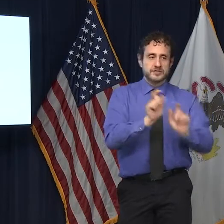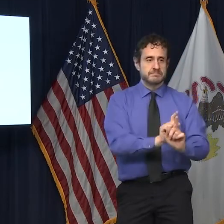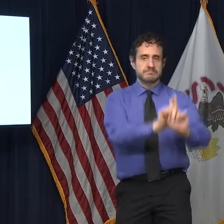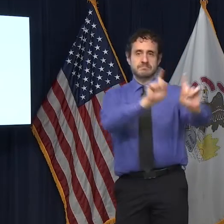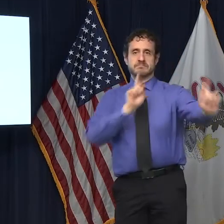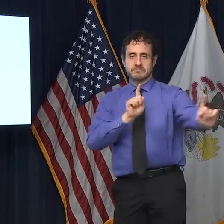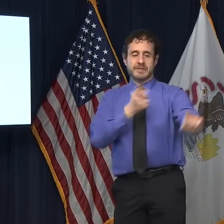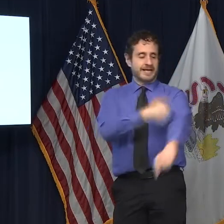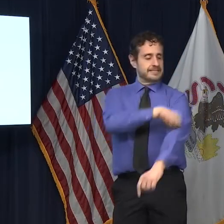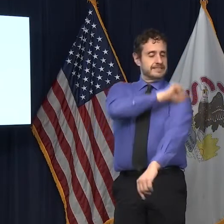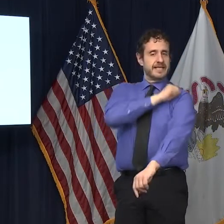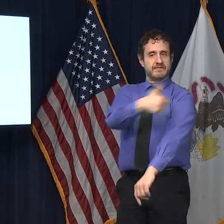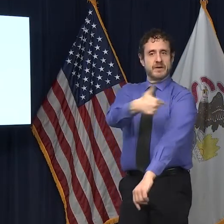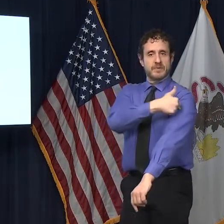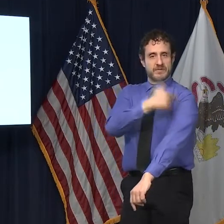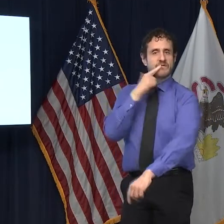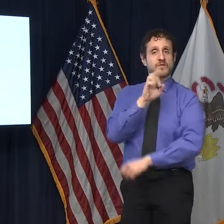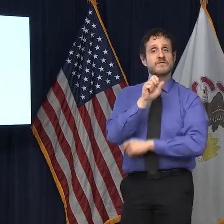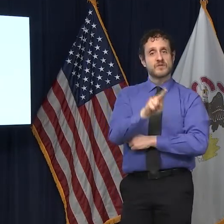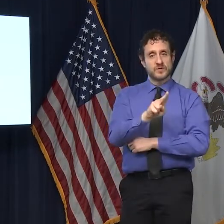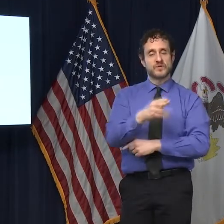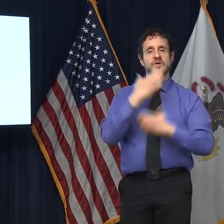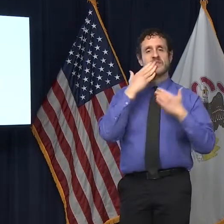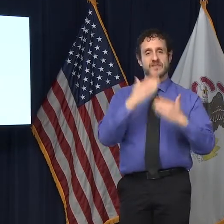shot. Thank you.